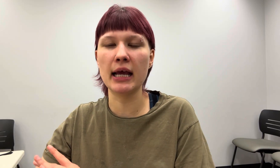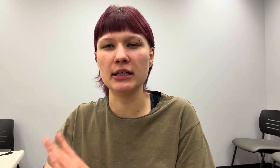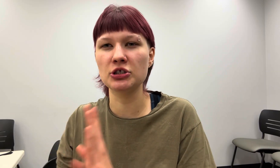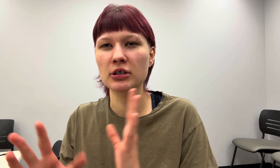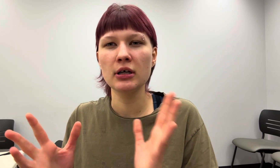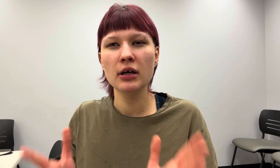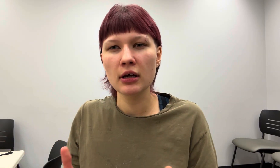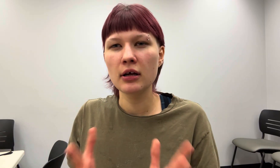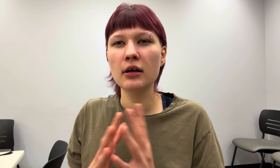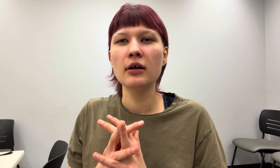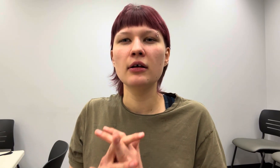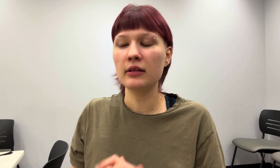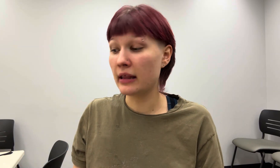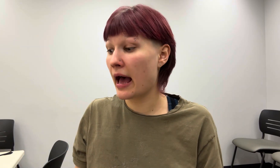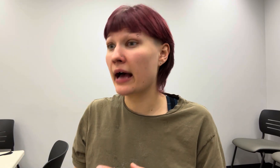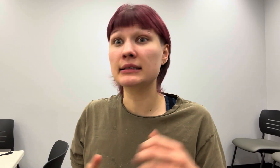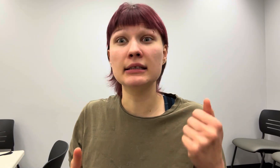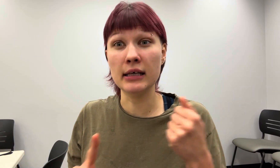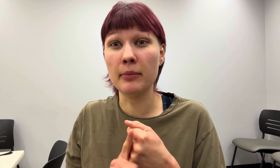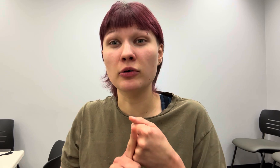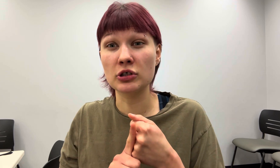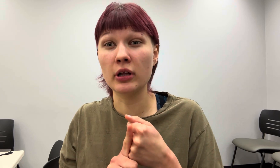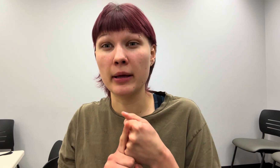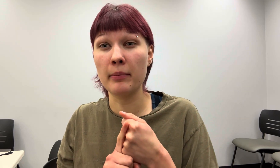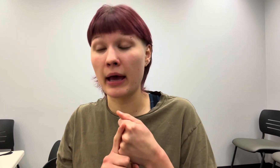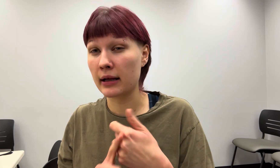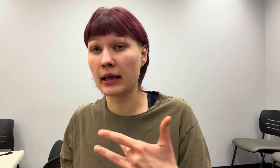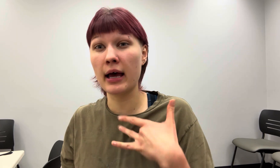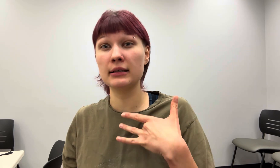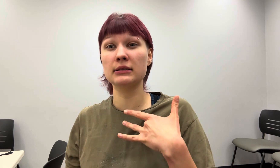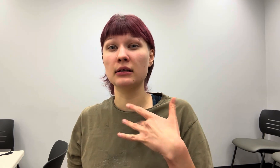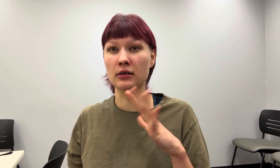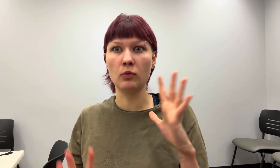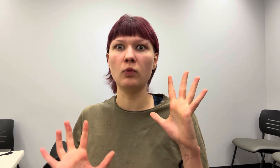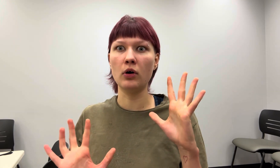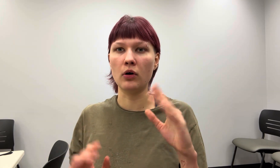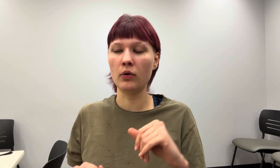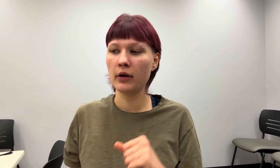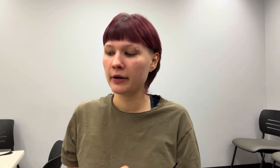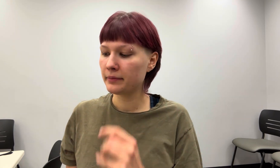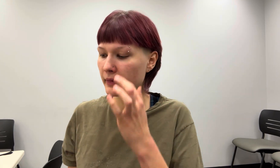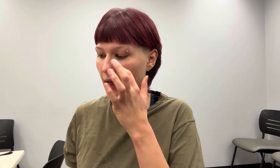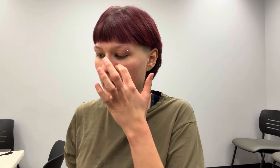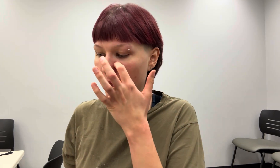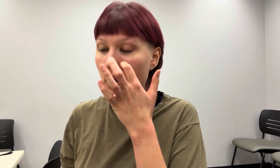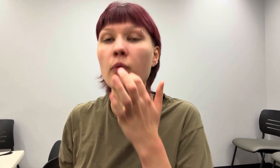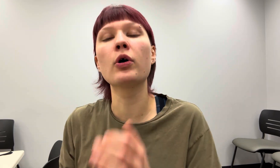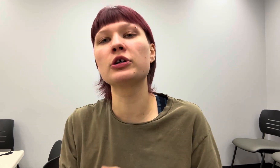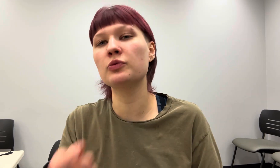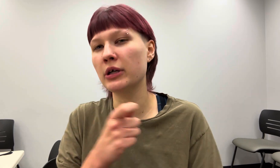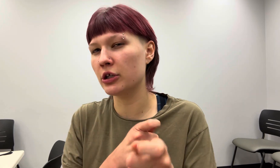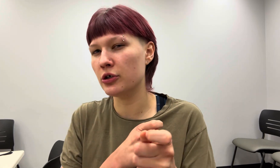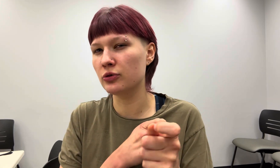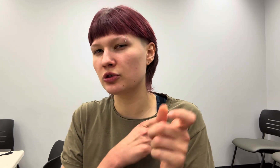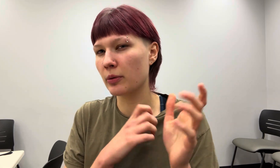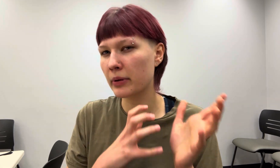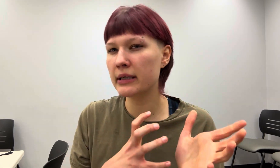stage. That's the emotional impact. That's the whoa. And what words we could use to replace